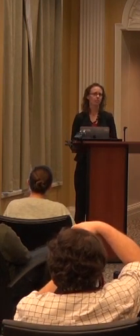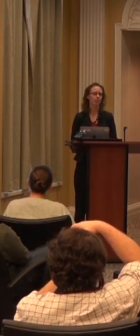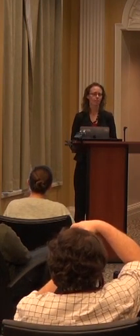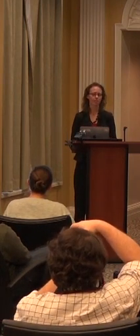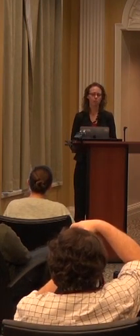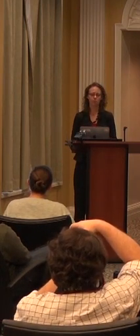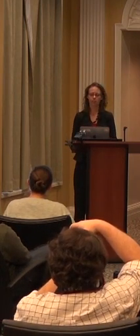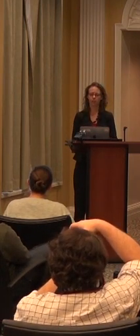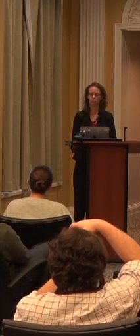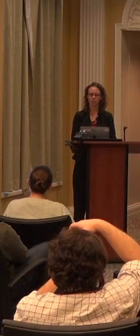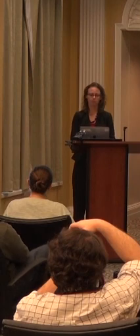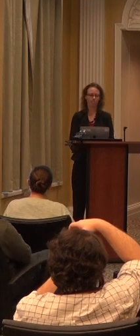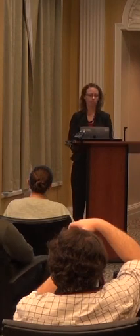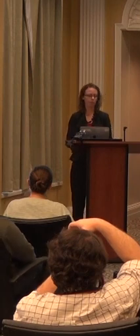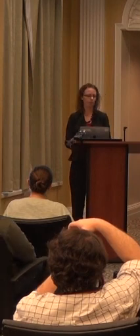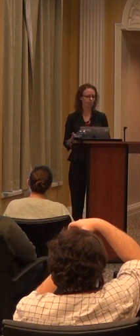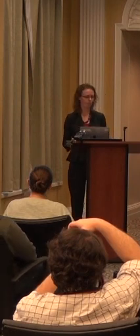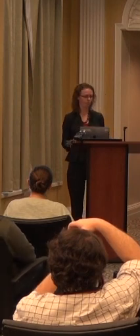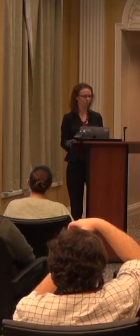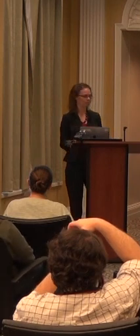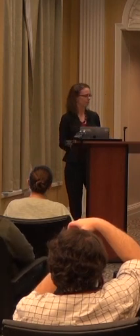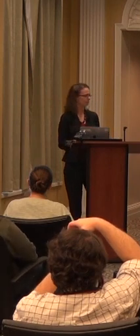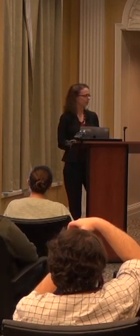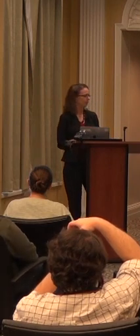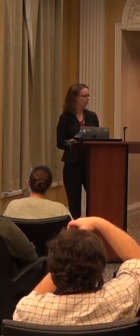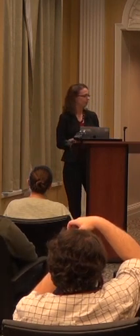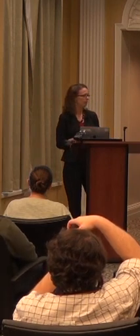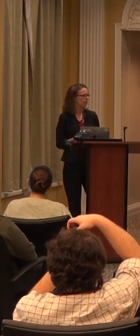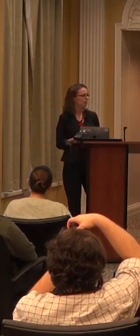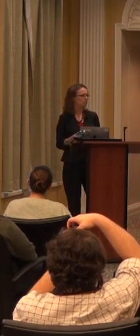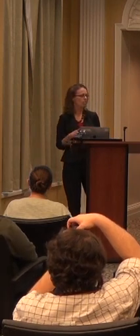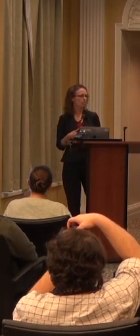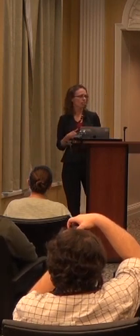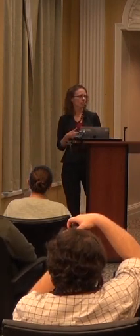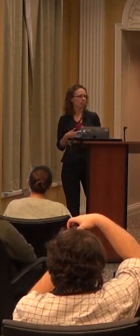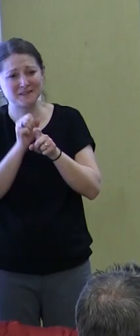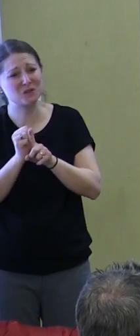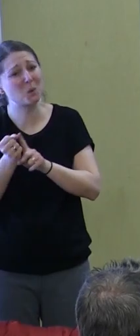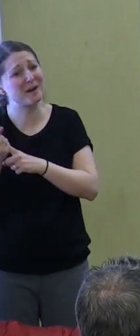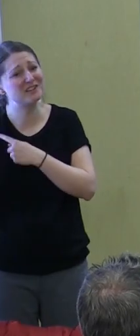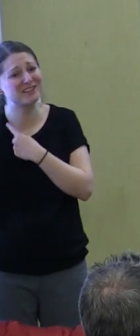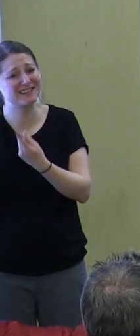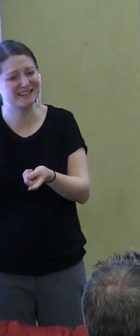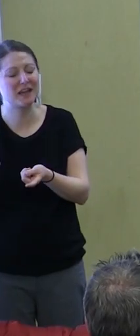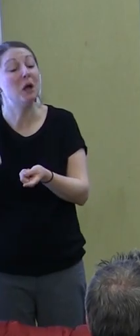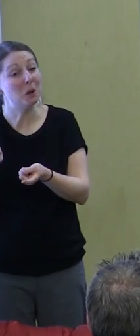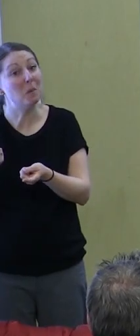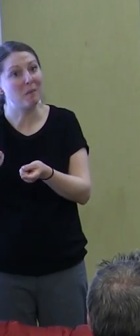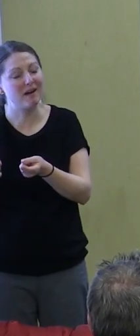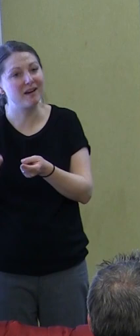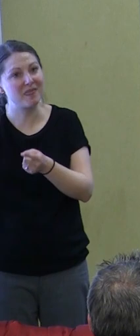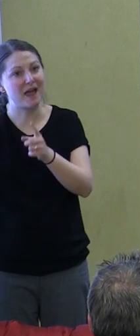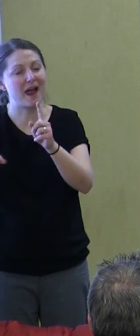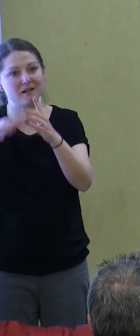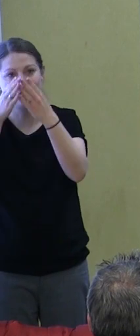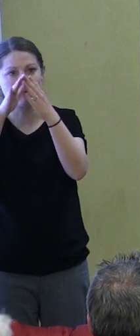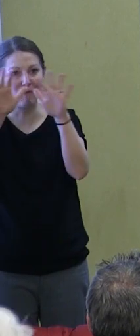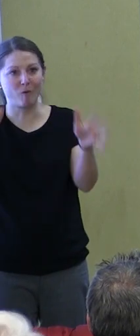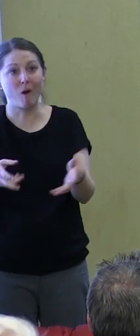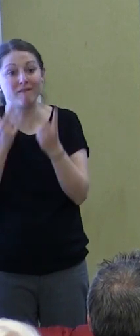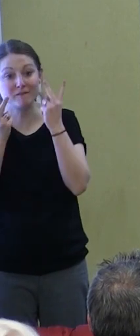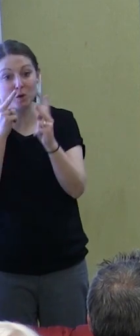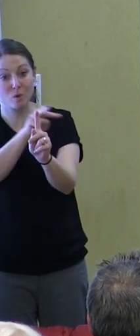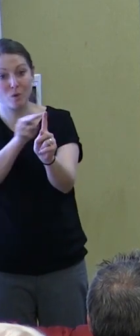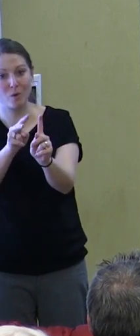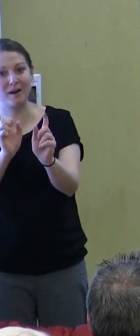if one's life has been plagued with hardship. But such an outlook can be supported and